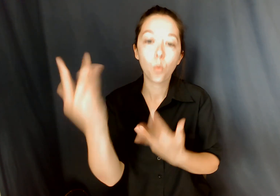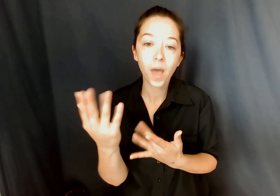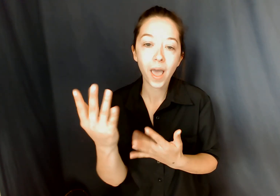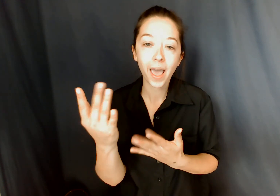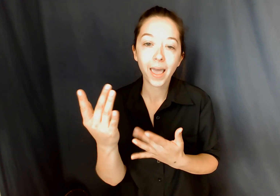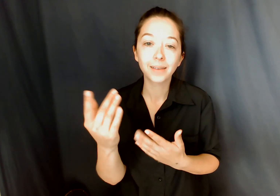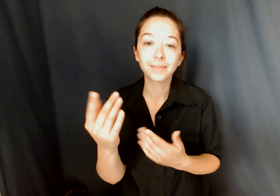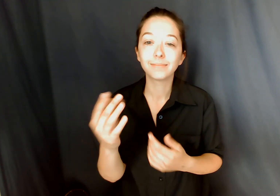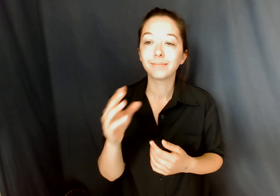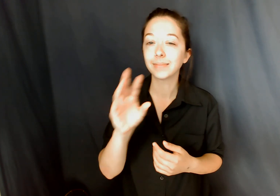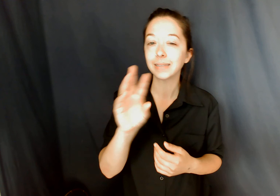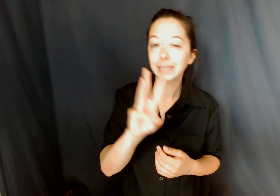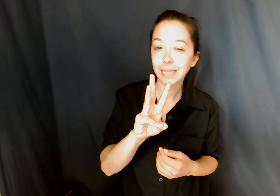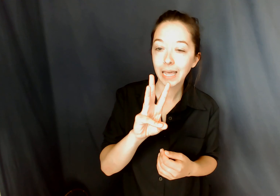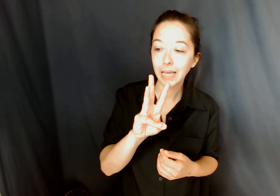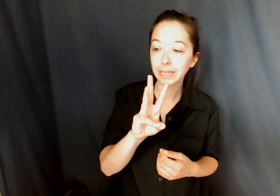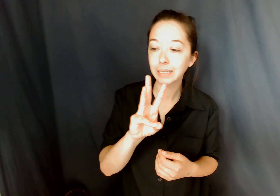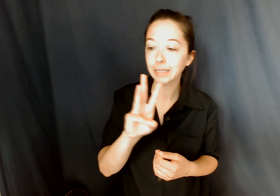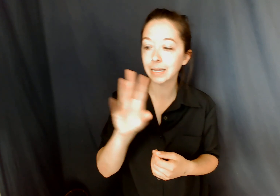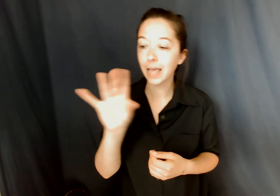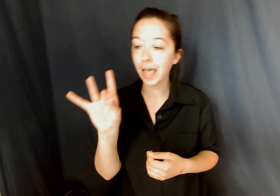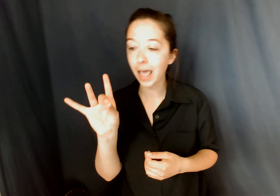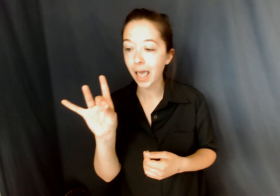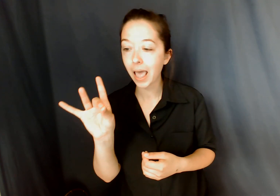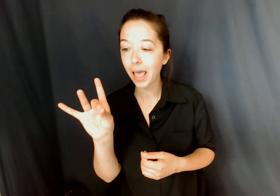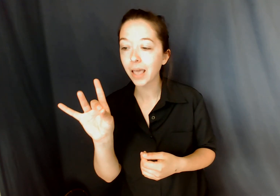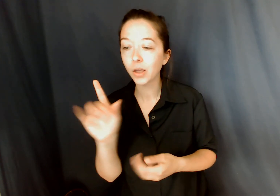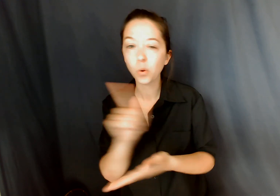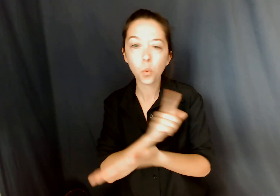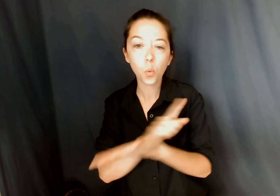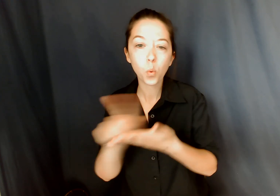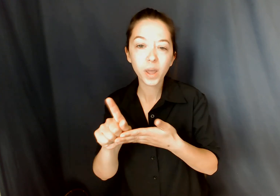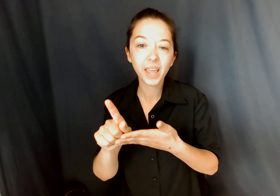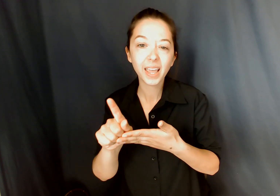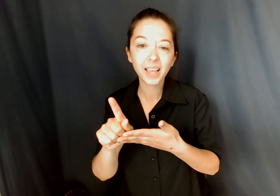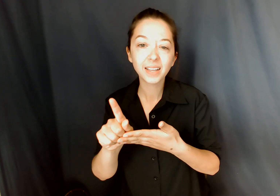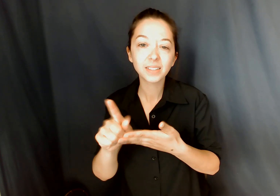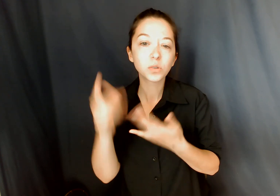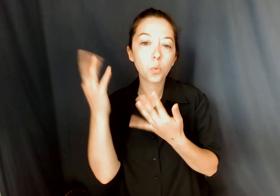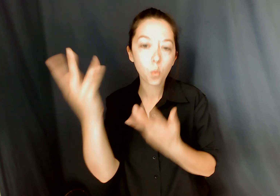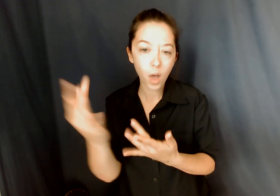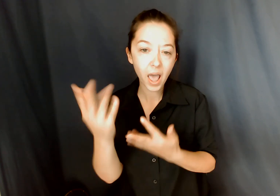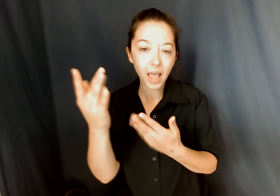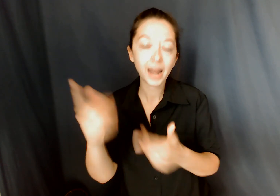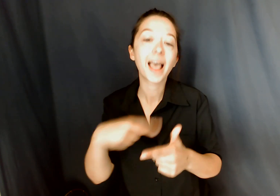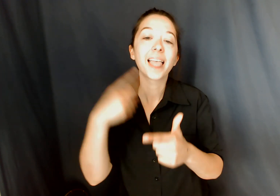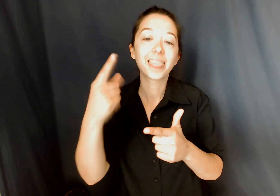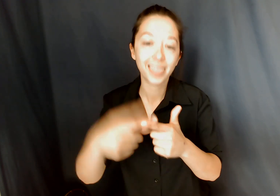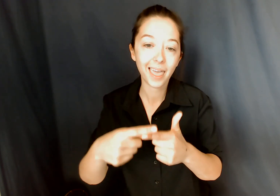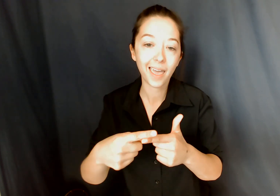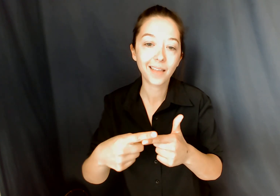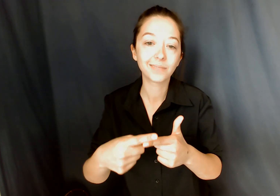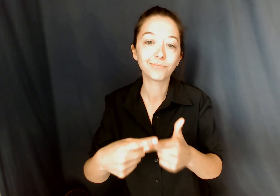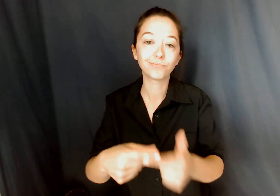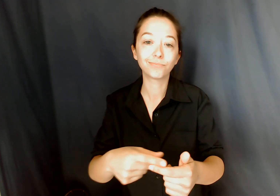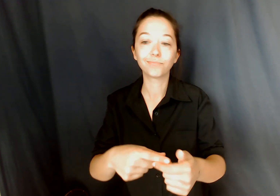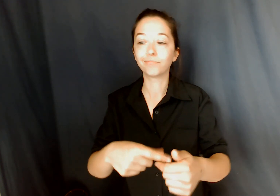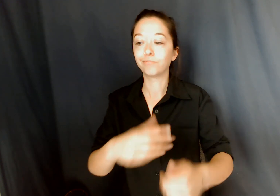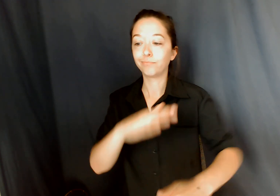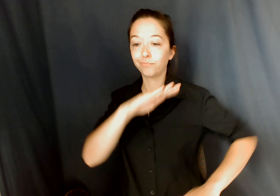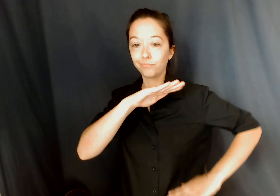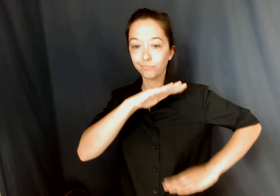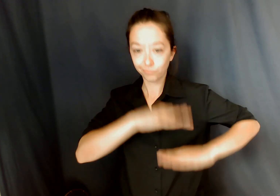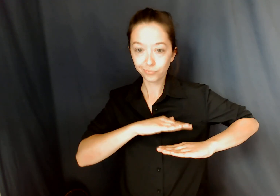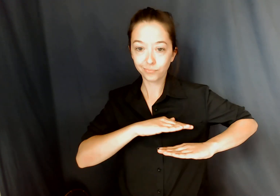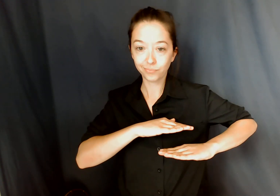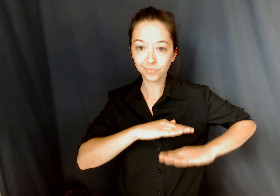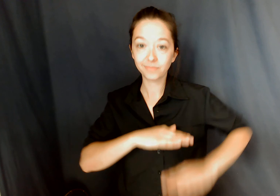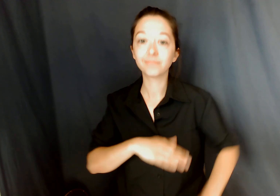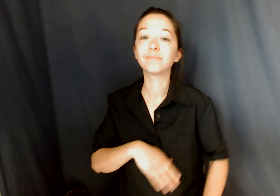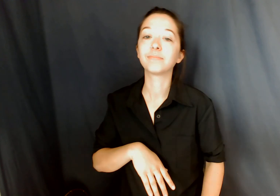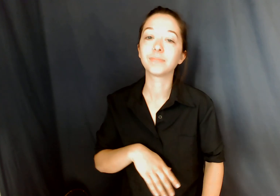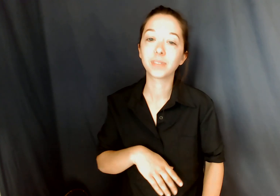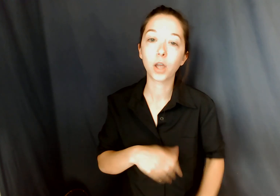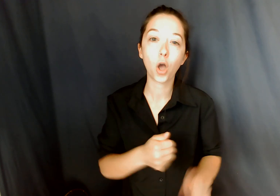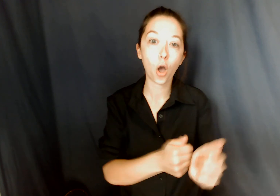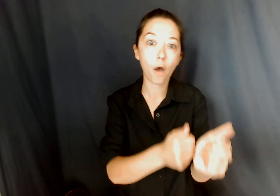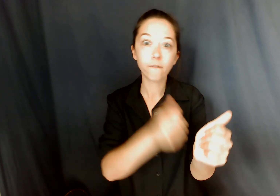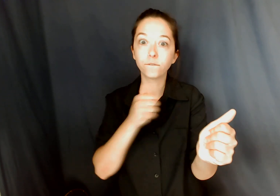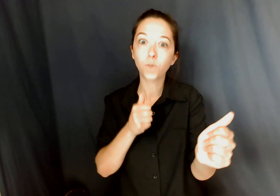be obviously very psychologically distressing. A lot of good advice, Dr. Azar. Nice to see you this morning, and thank you so much. By the way, we have a lot